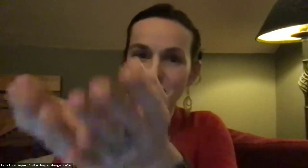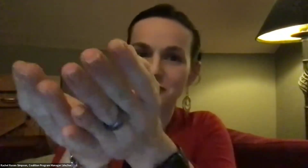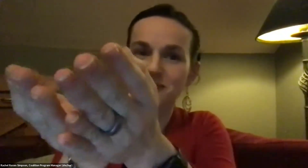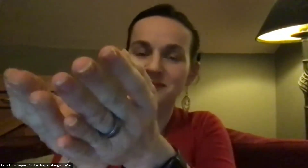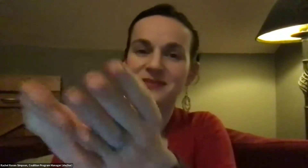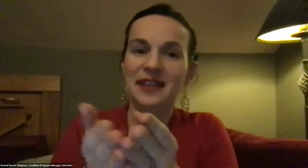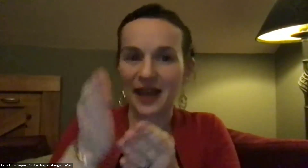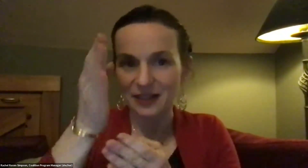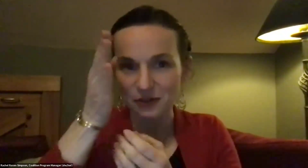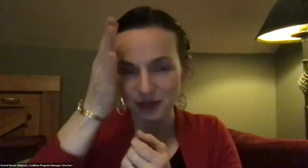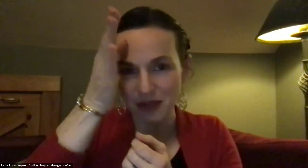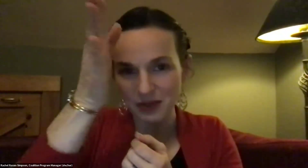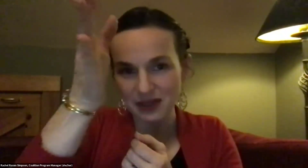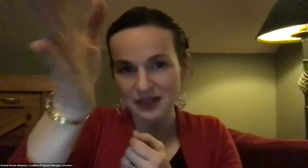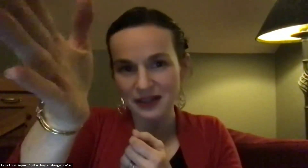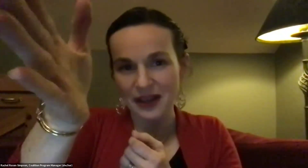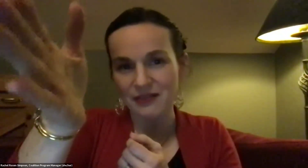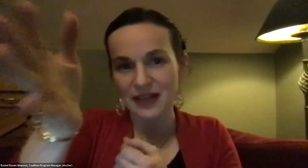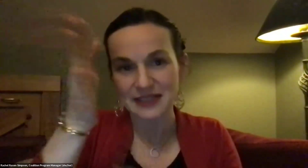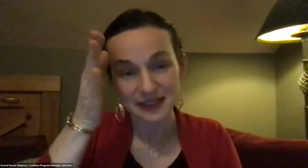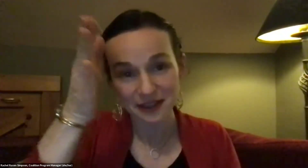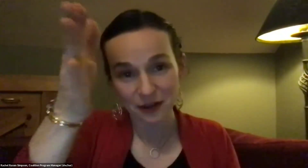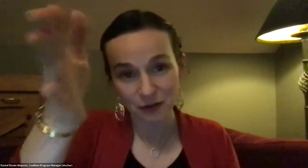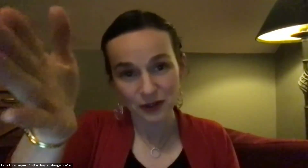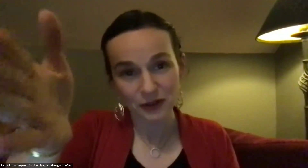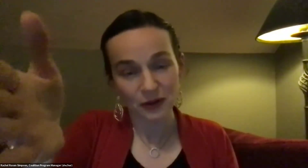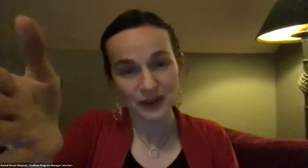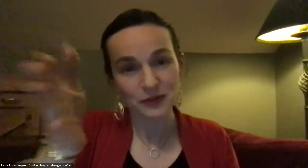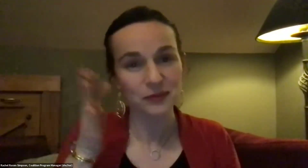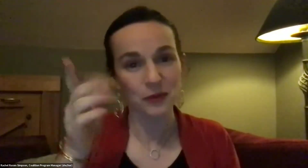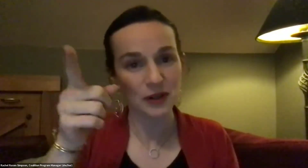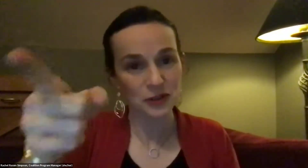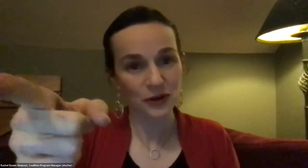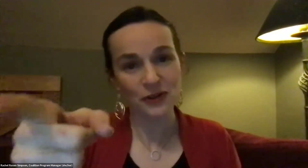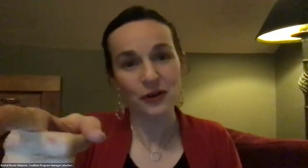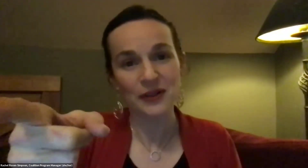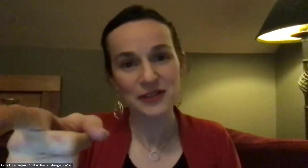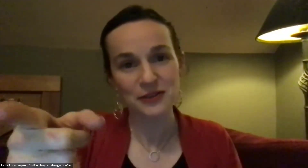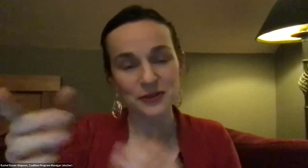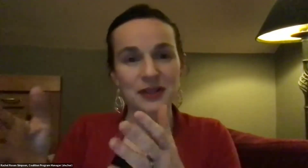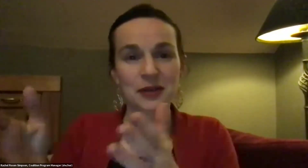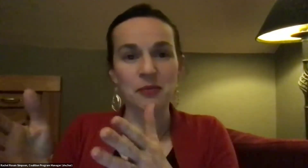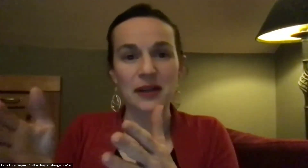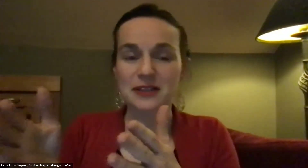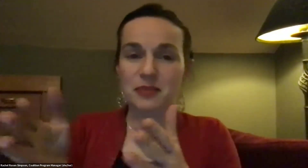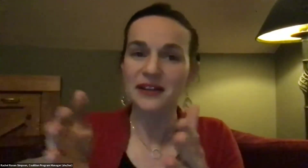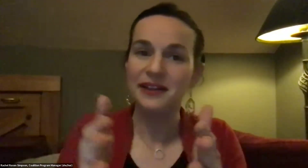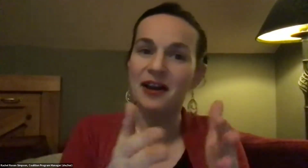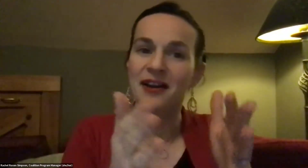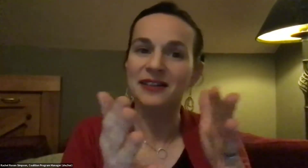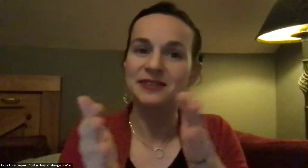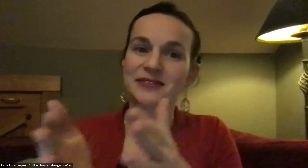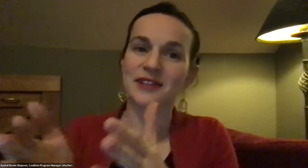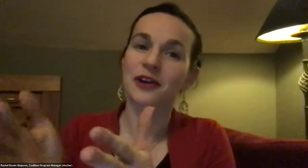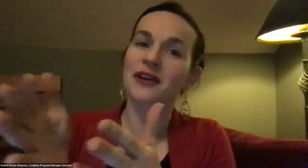and launch you. And you can maybe have an idea of where you're going, what shore you're going to, but